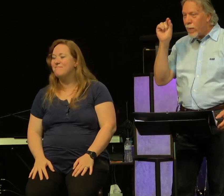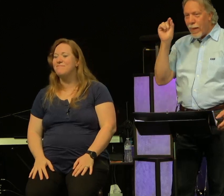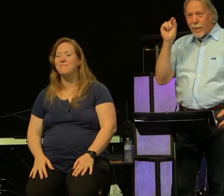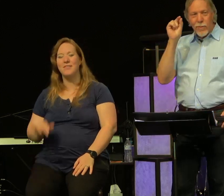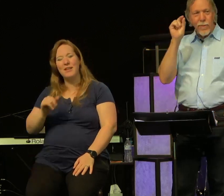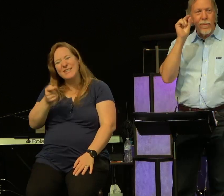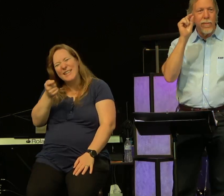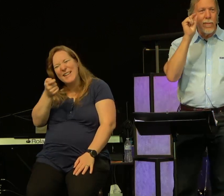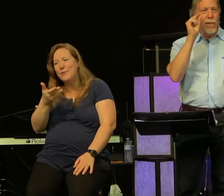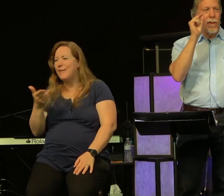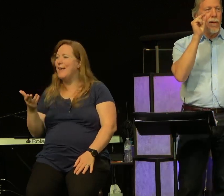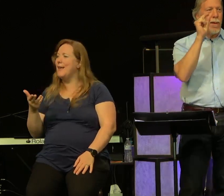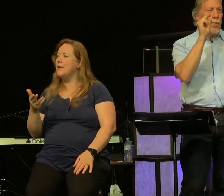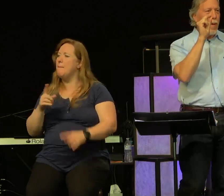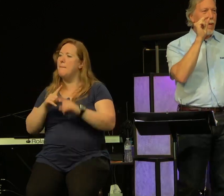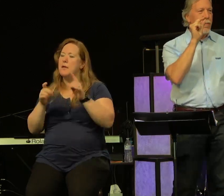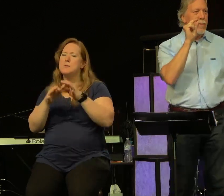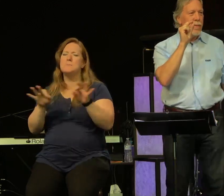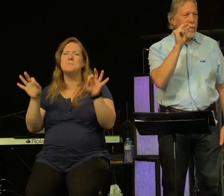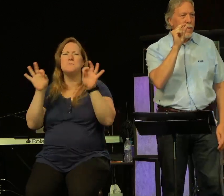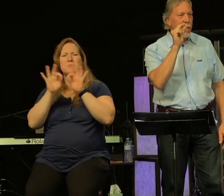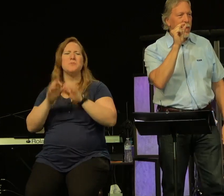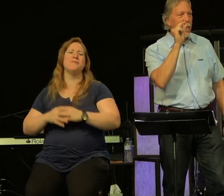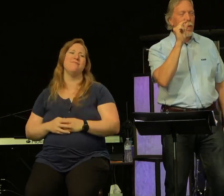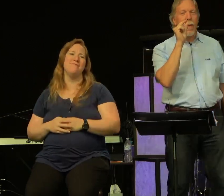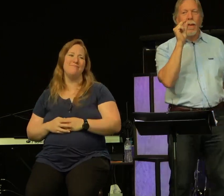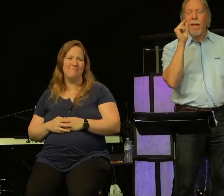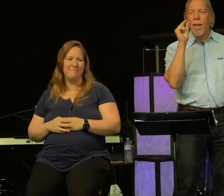Little things. Little things.